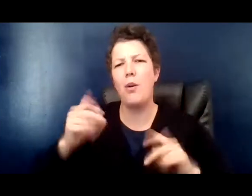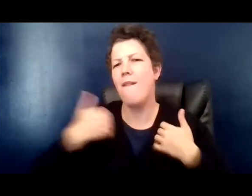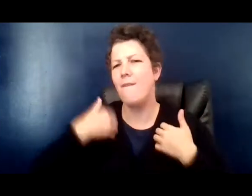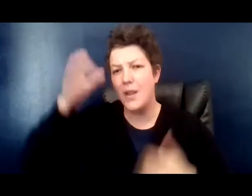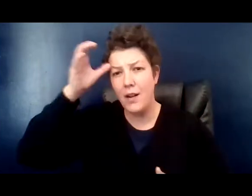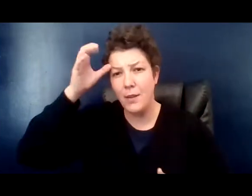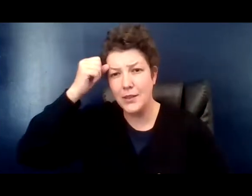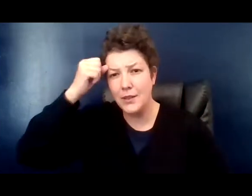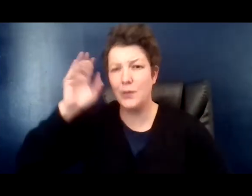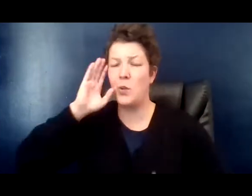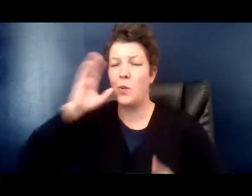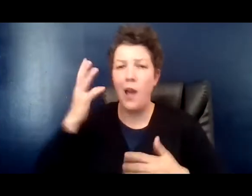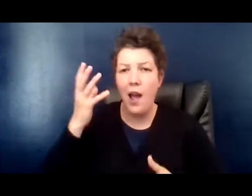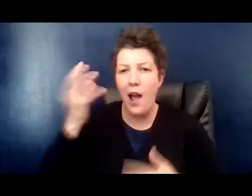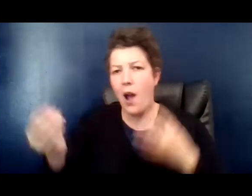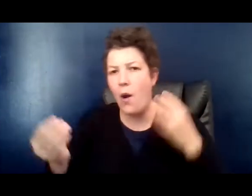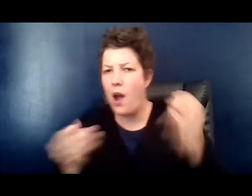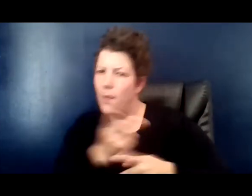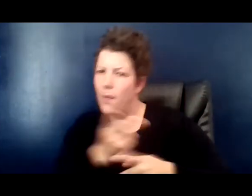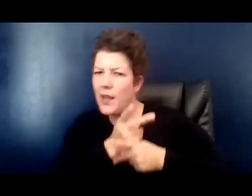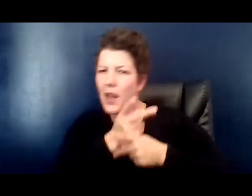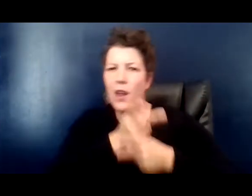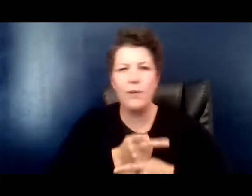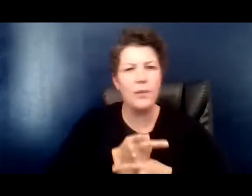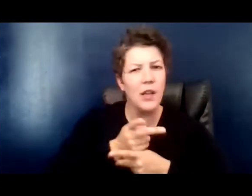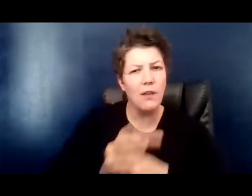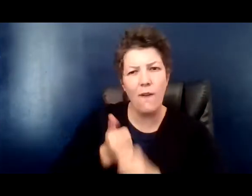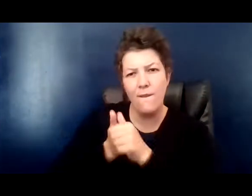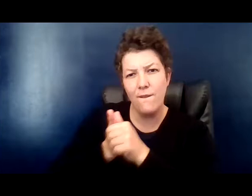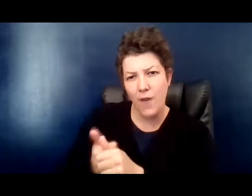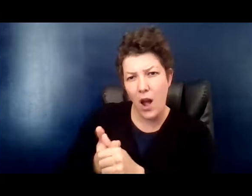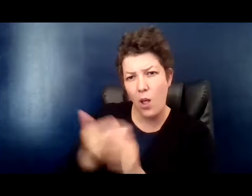tremendous information about how to do that. And so I'm confident